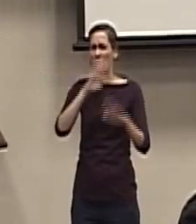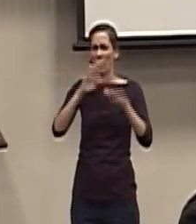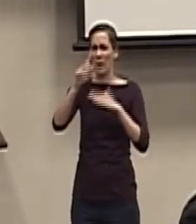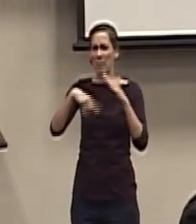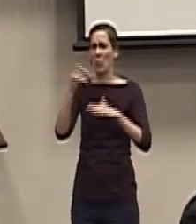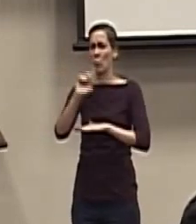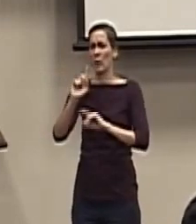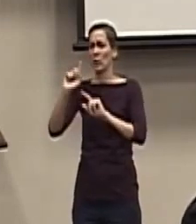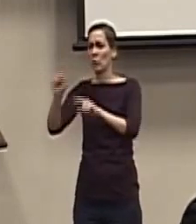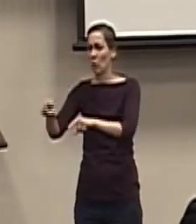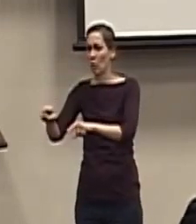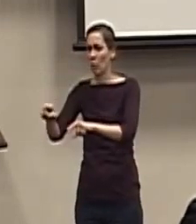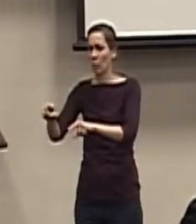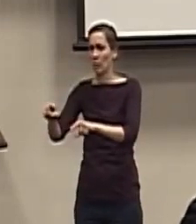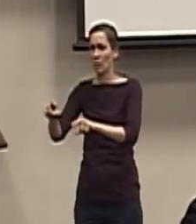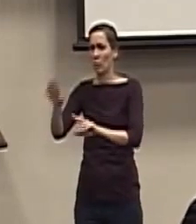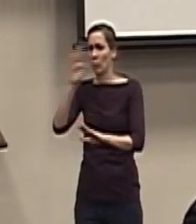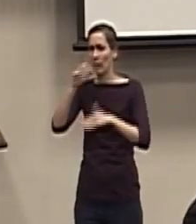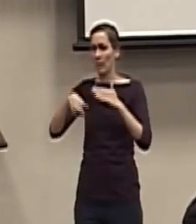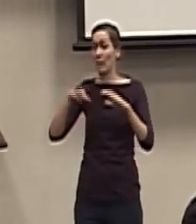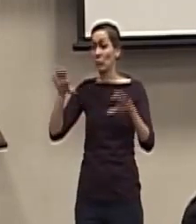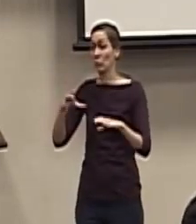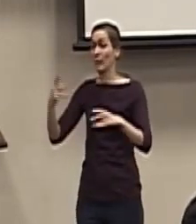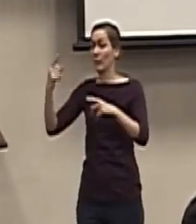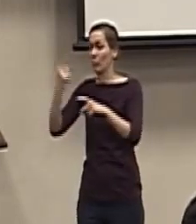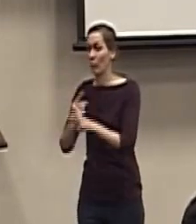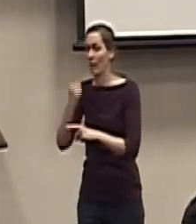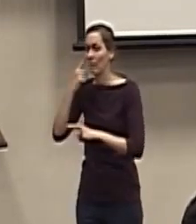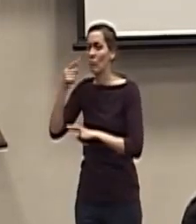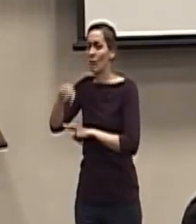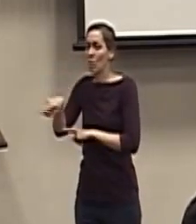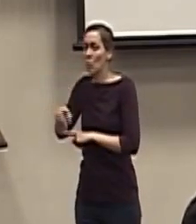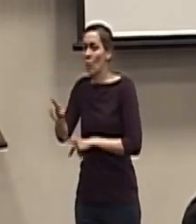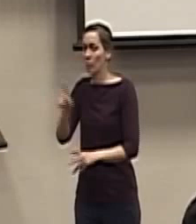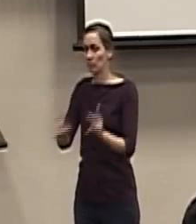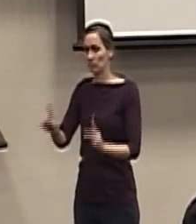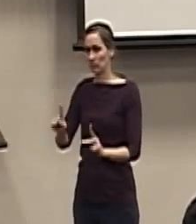Worry about doing right by the people God sends you to.